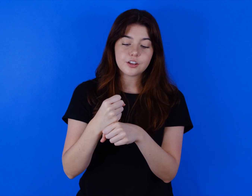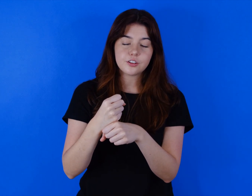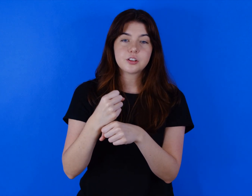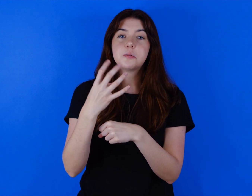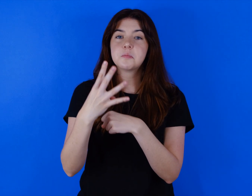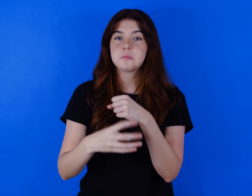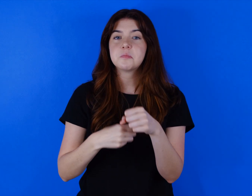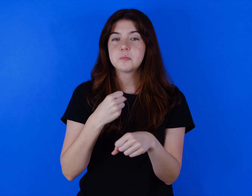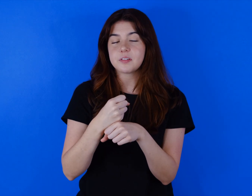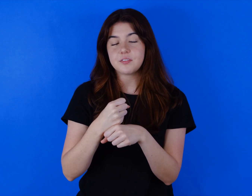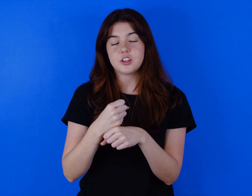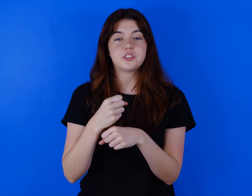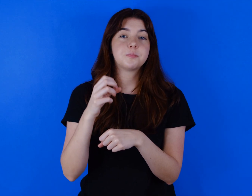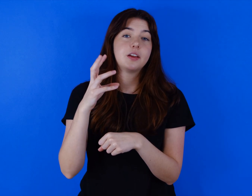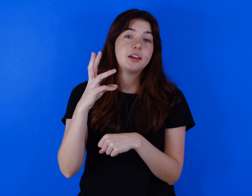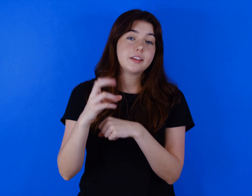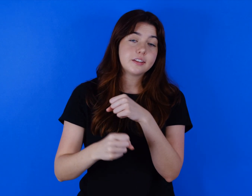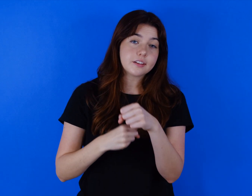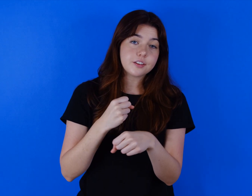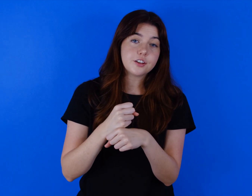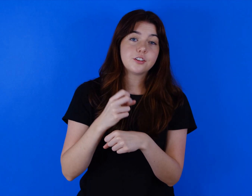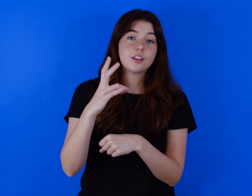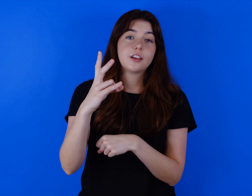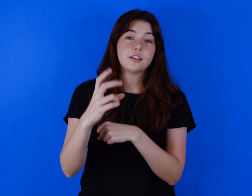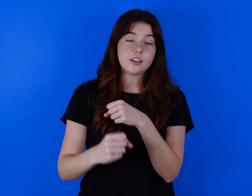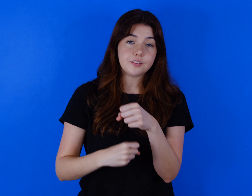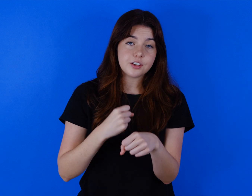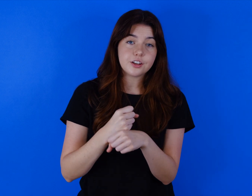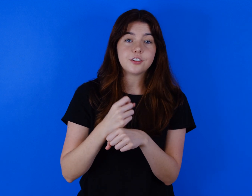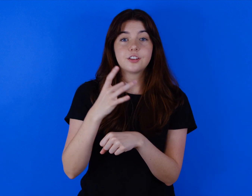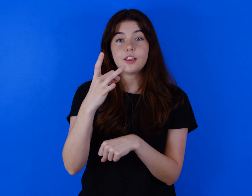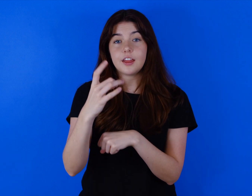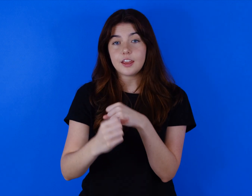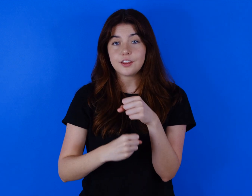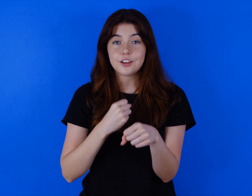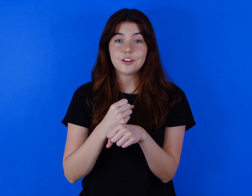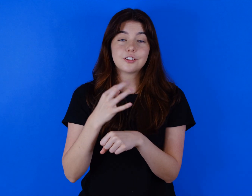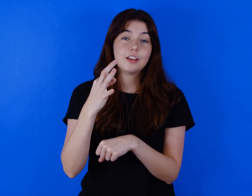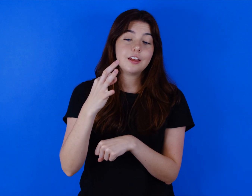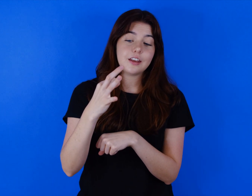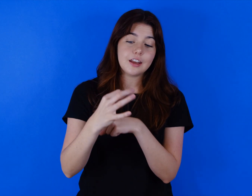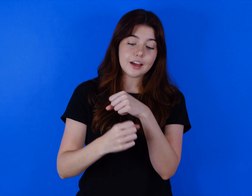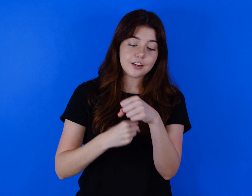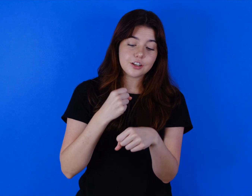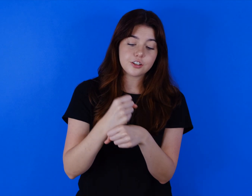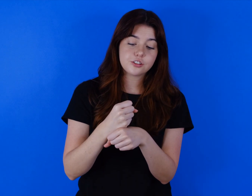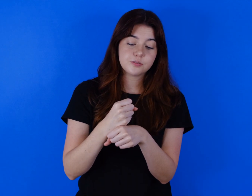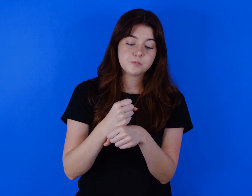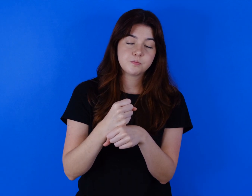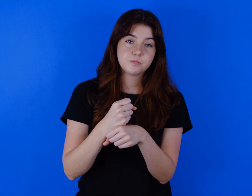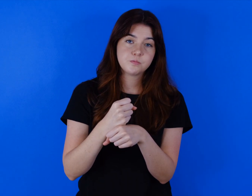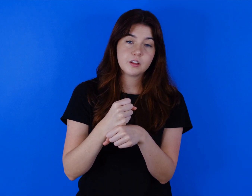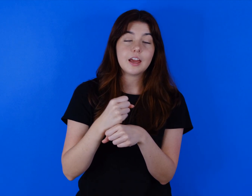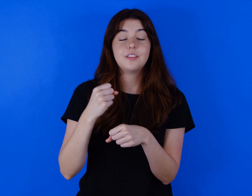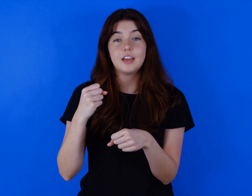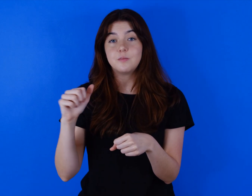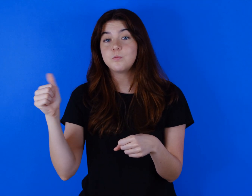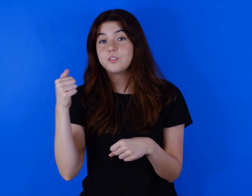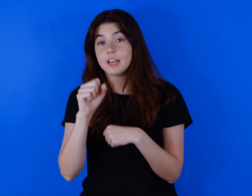years, 5 years, 6 years, 7 years, 8 years, 9 years, and then 10